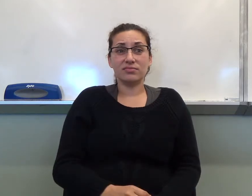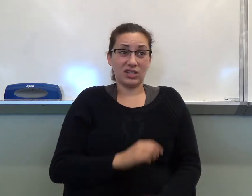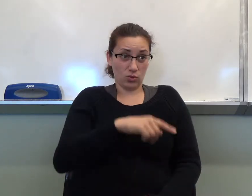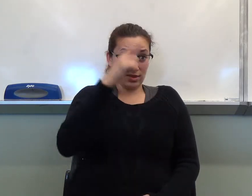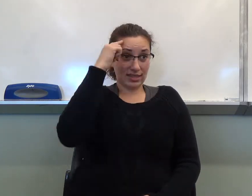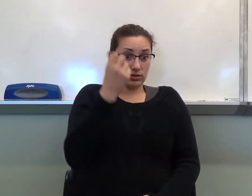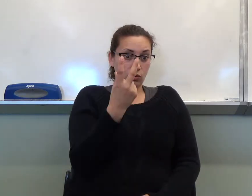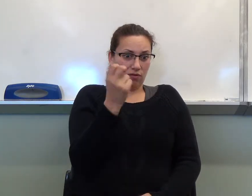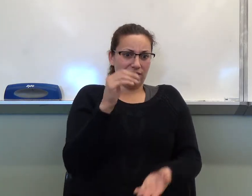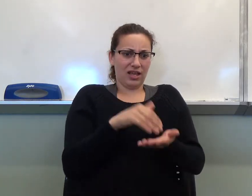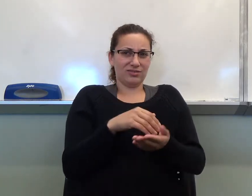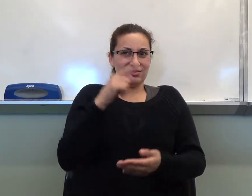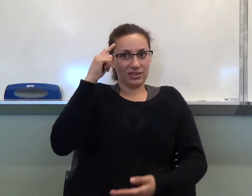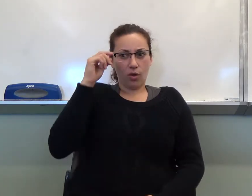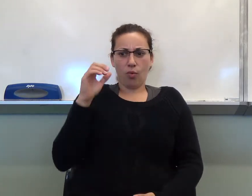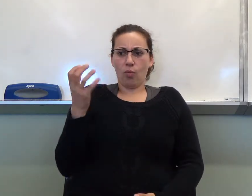"Oh, what are you doing to the kid?"